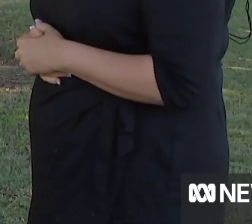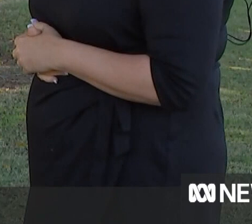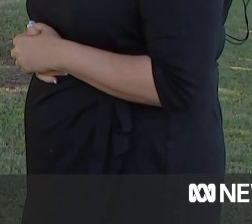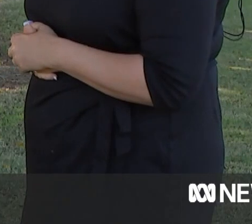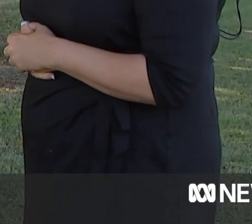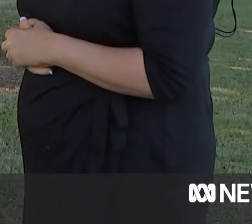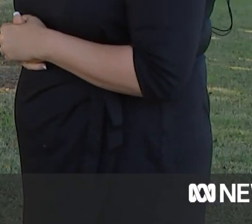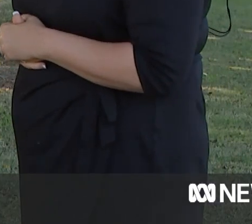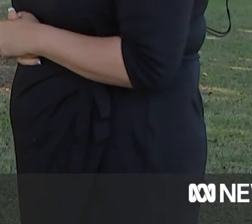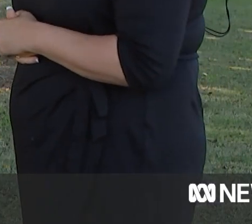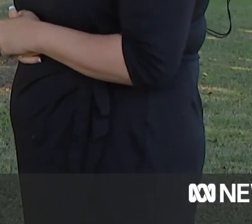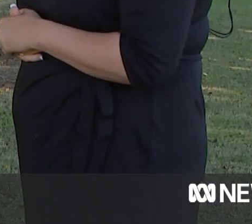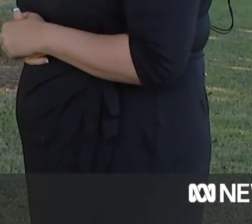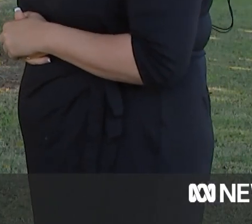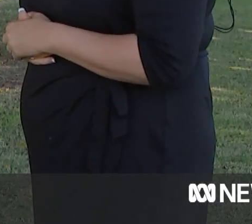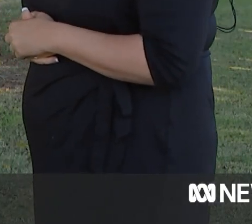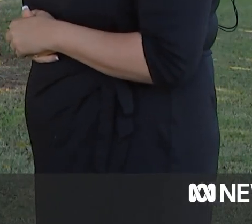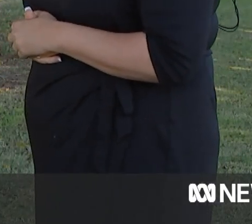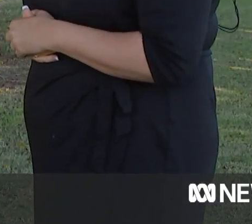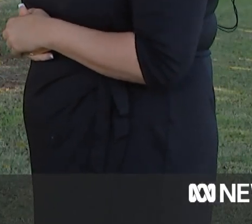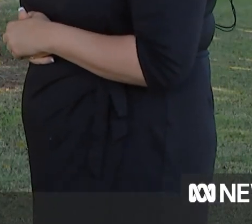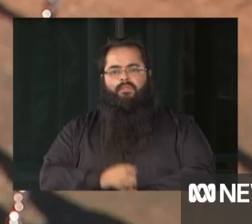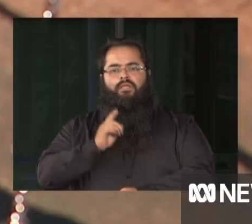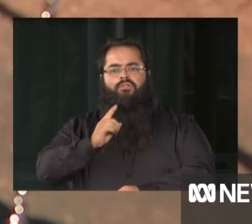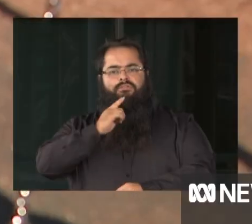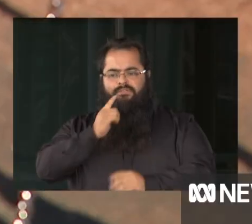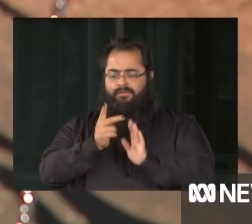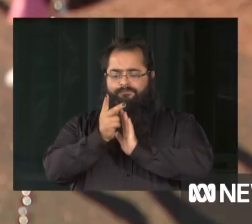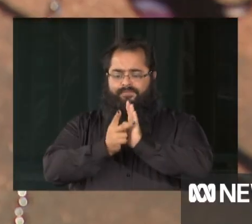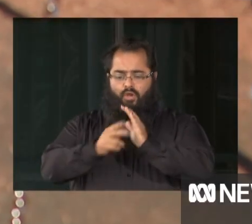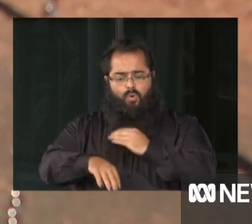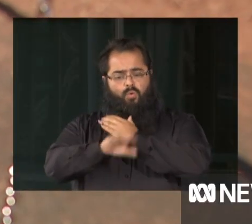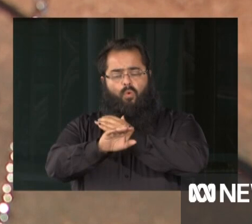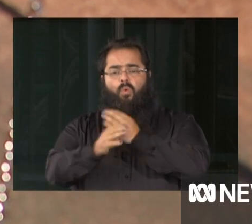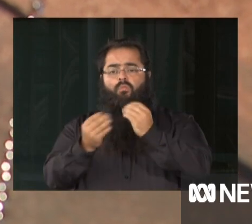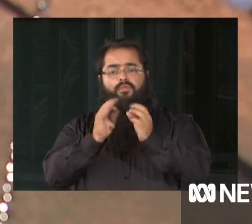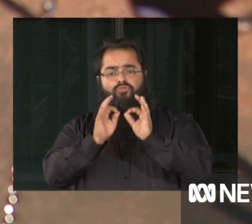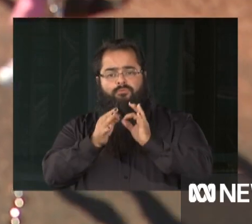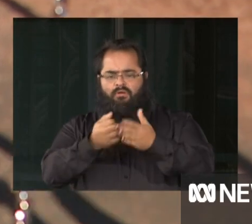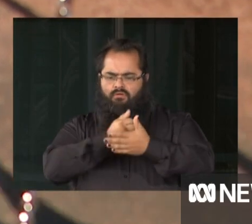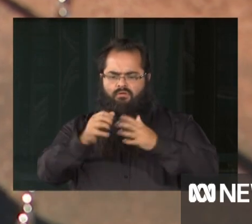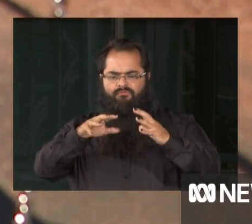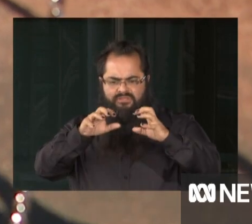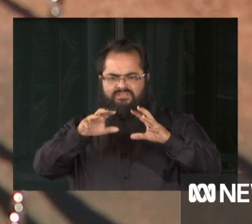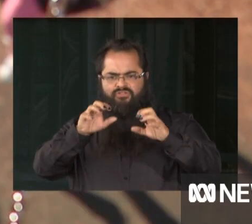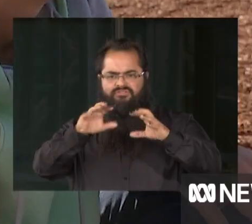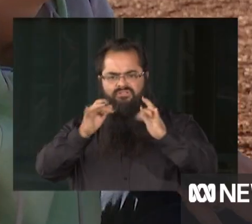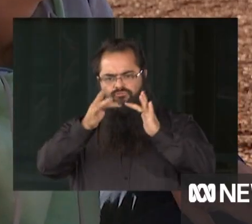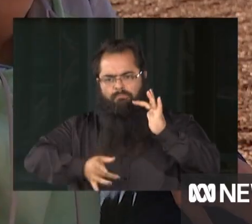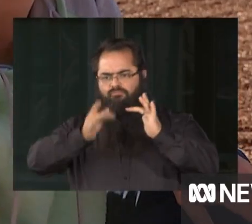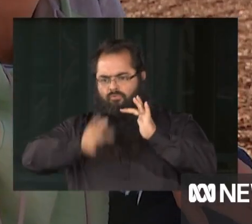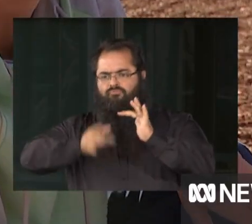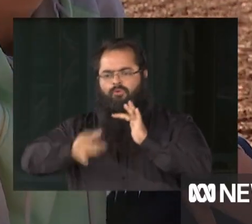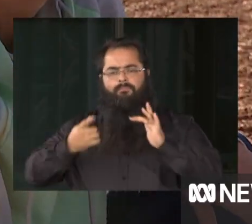There's no interpreters that come into the emergency area. There's nothing. She says video calls to interpreters often freeze